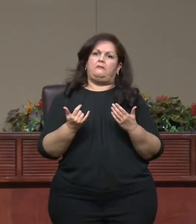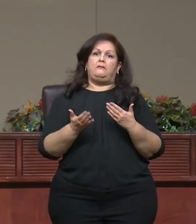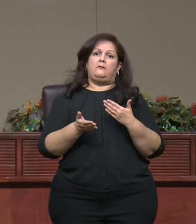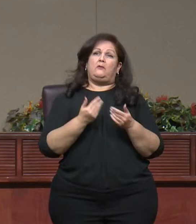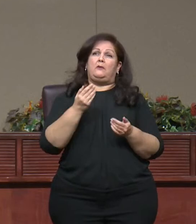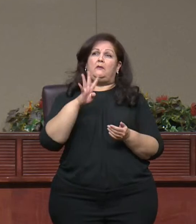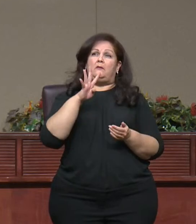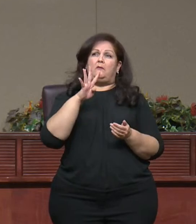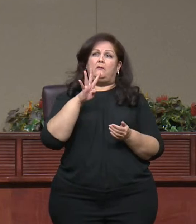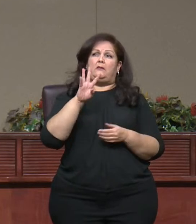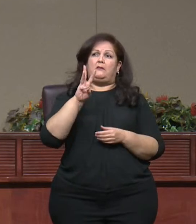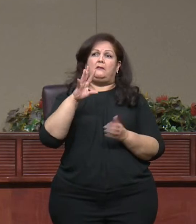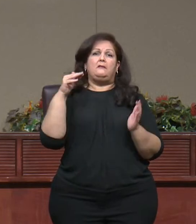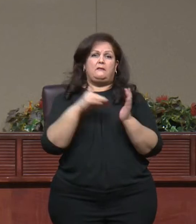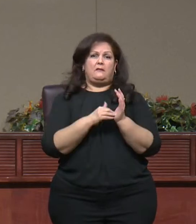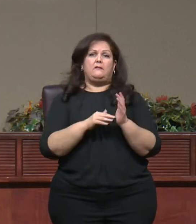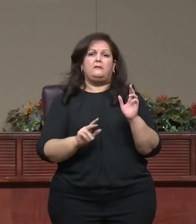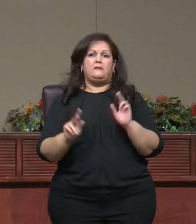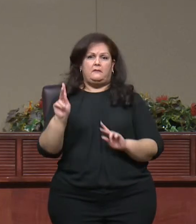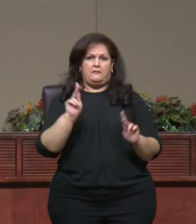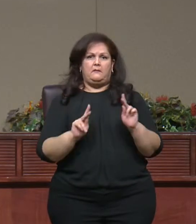46,000 cases in Orange County.